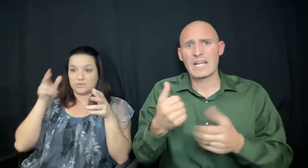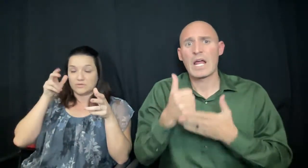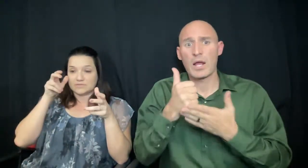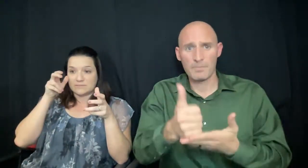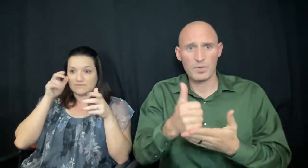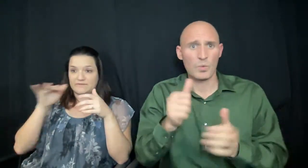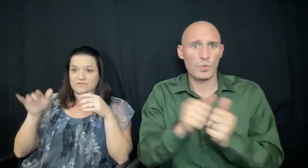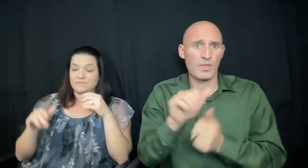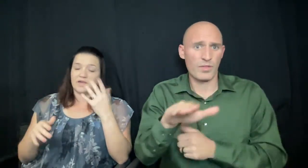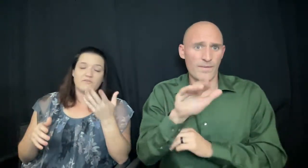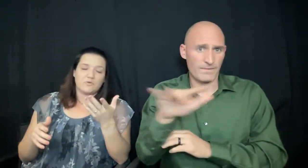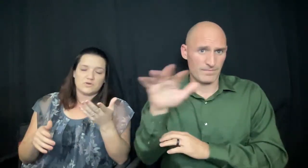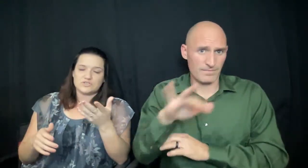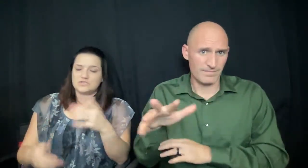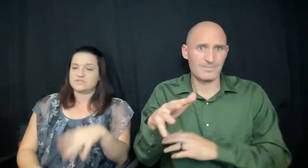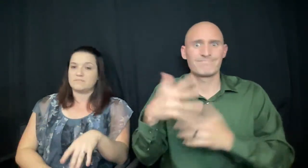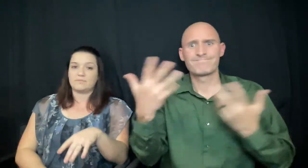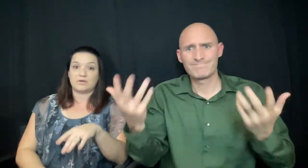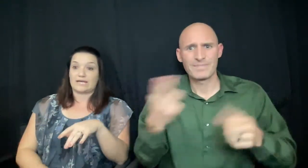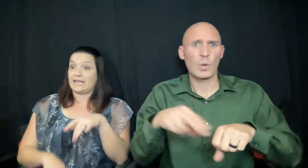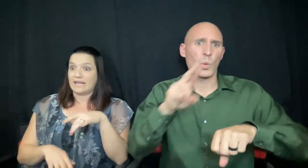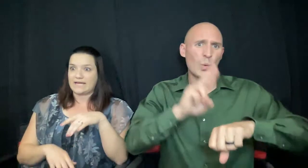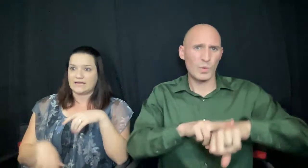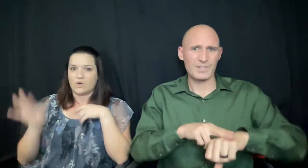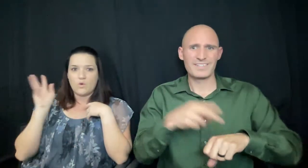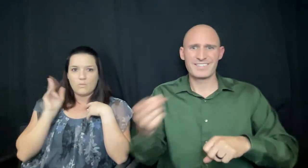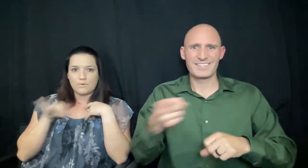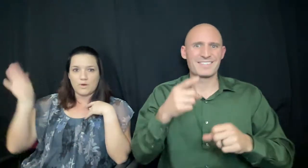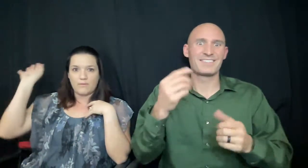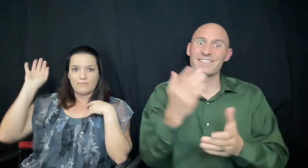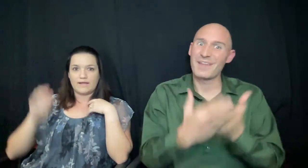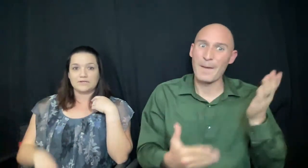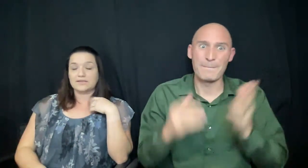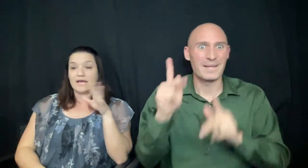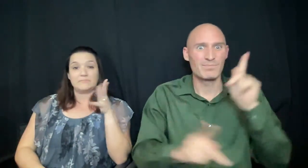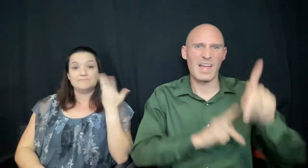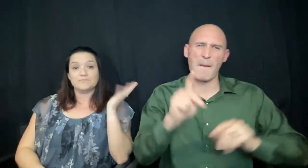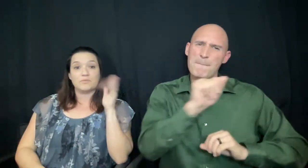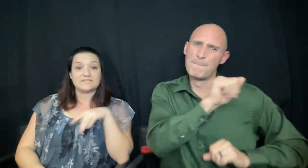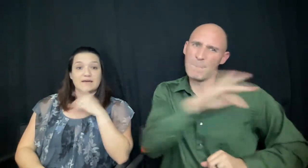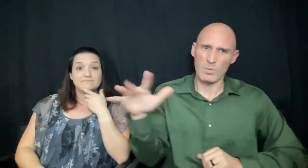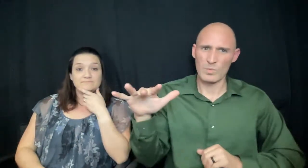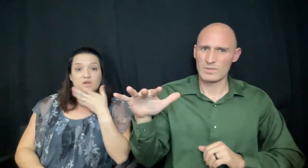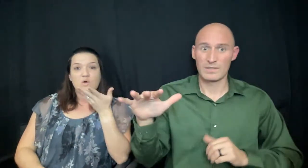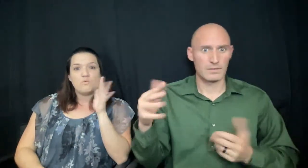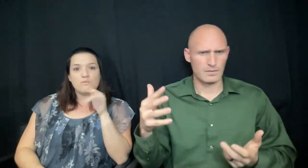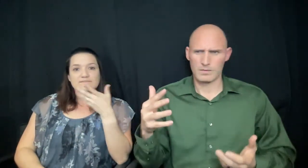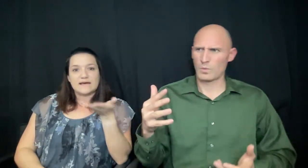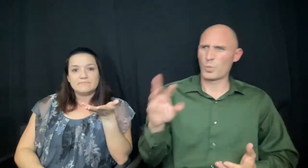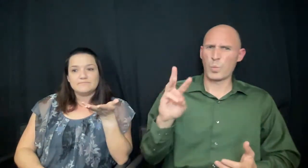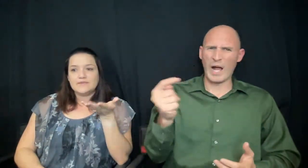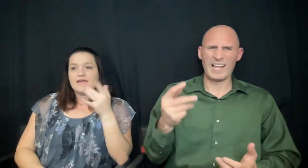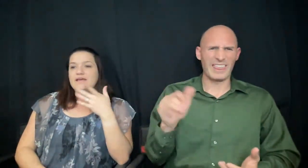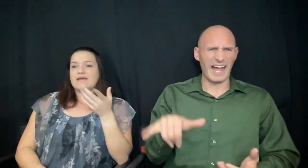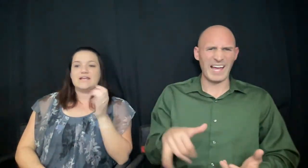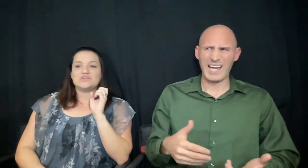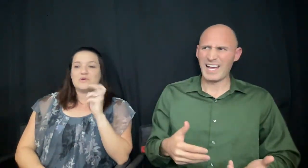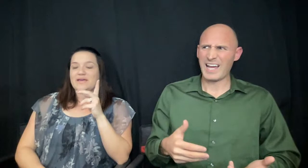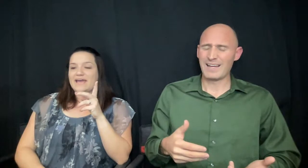your receptive finger spelling. Of course, too, some people are like, lightning, boom, and you're like, what was that? What was that? It's okay